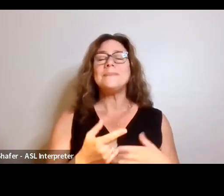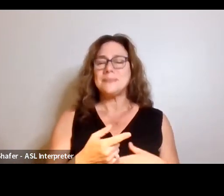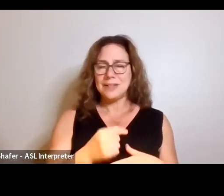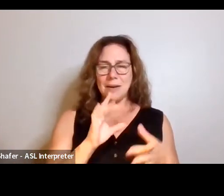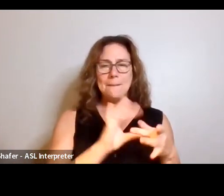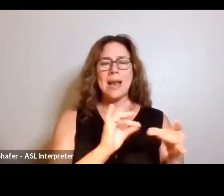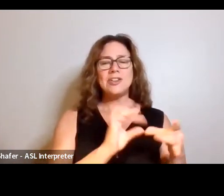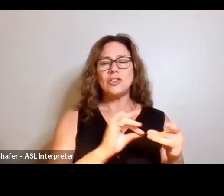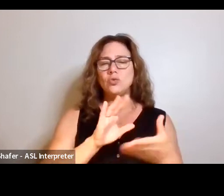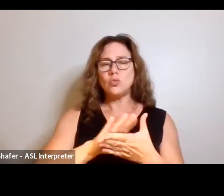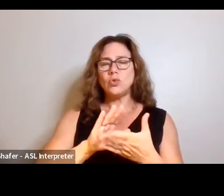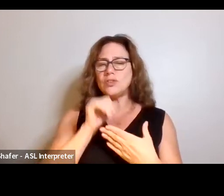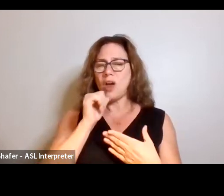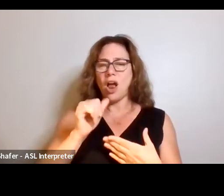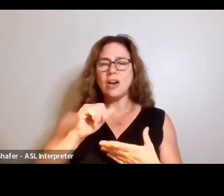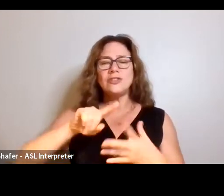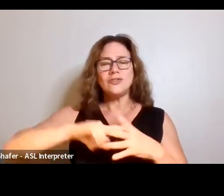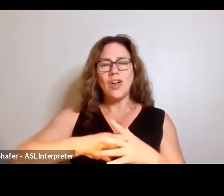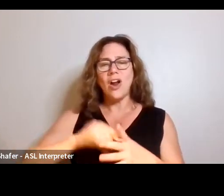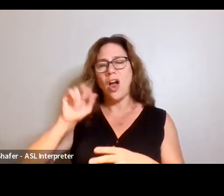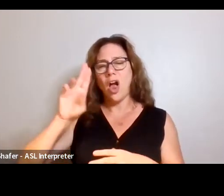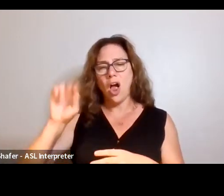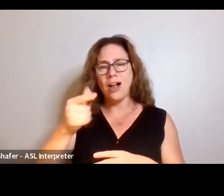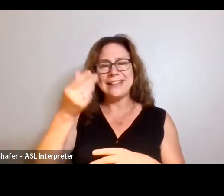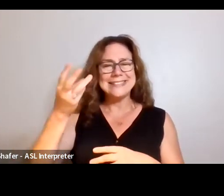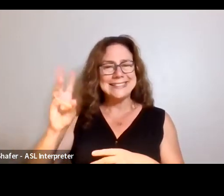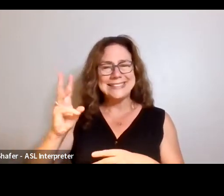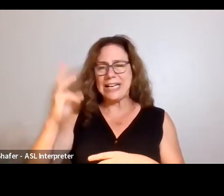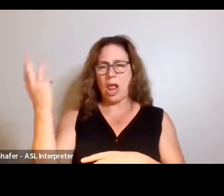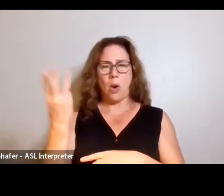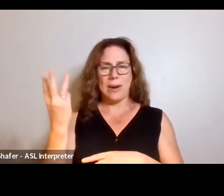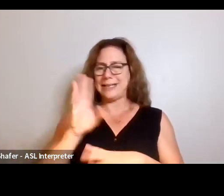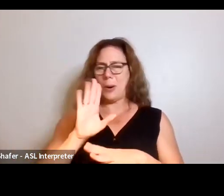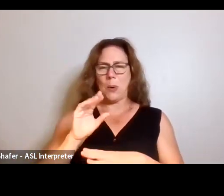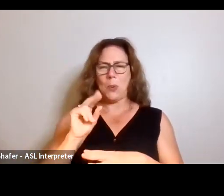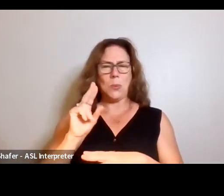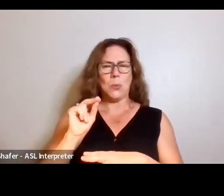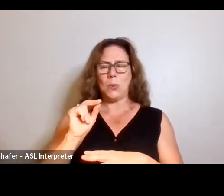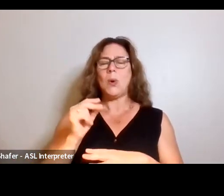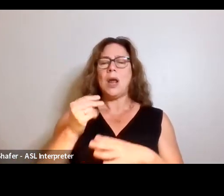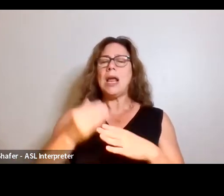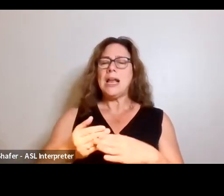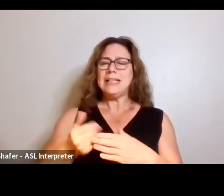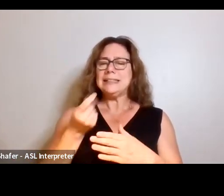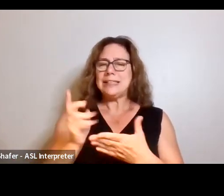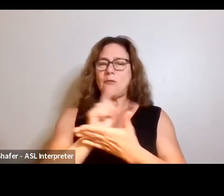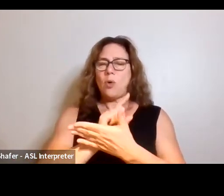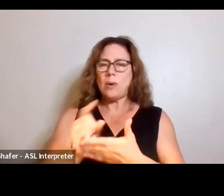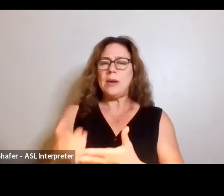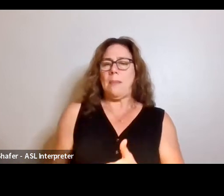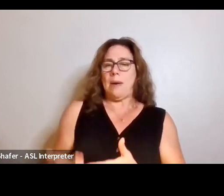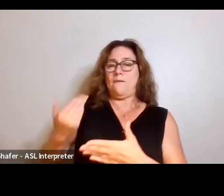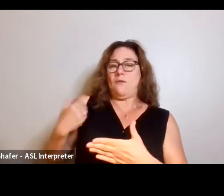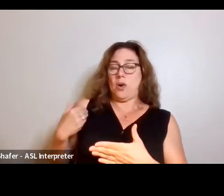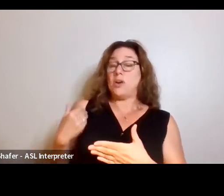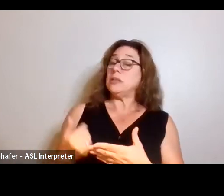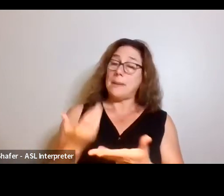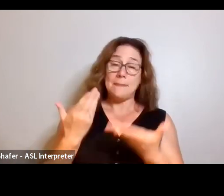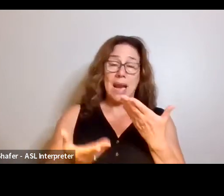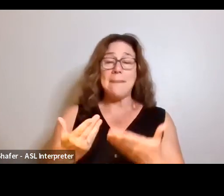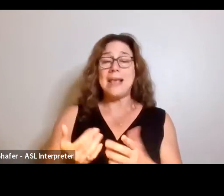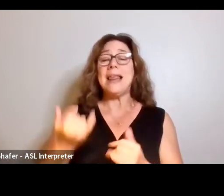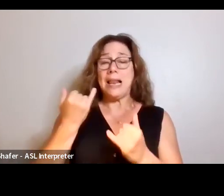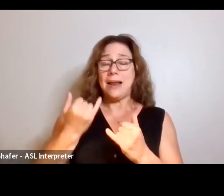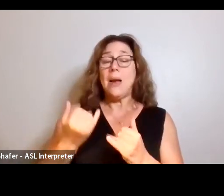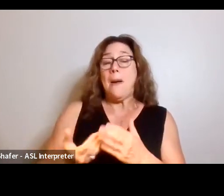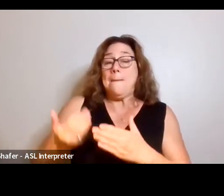August 16th. It starts well before then. And sometimes even before the last day of the last school year